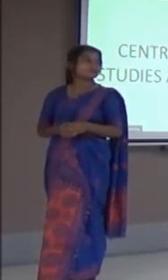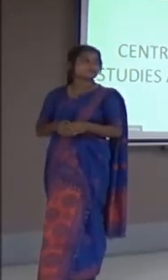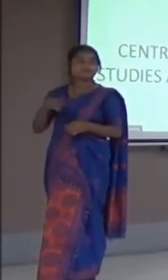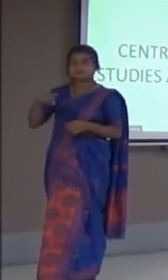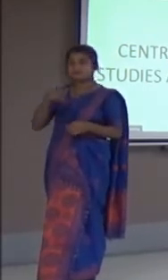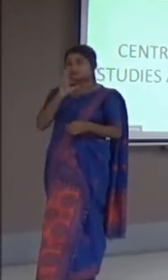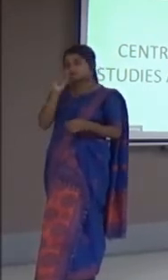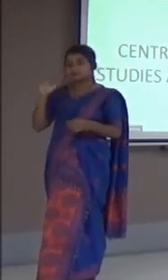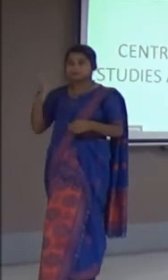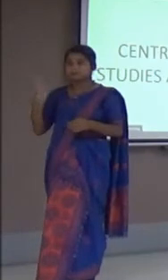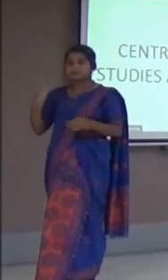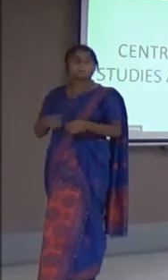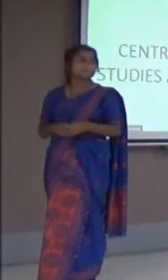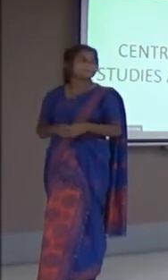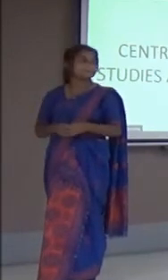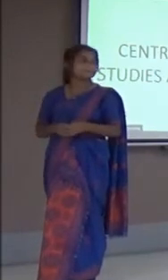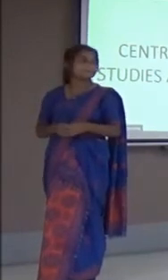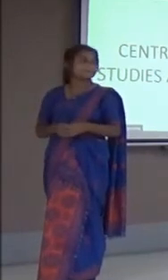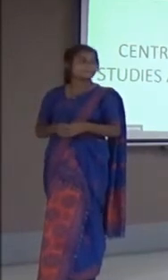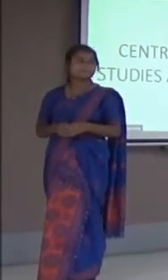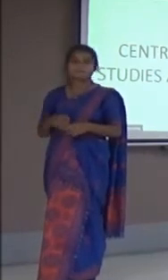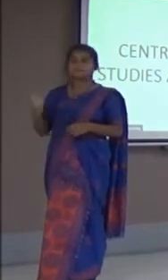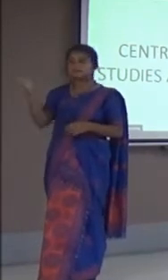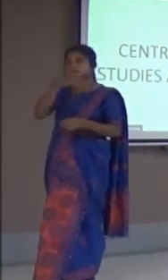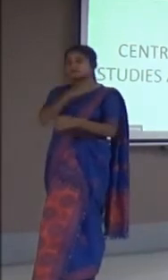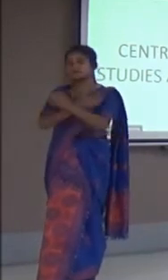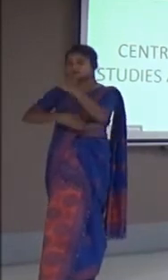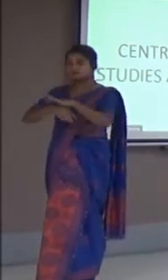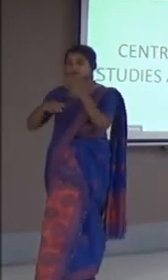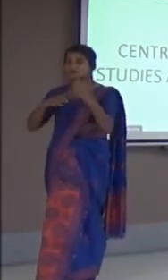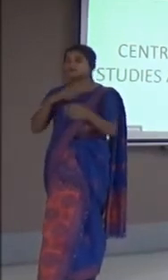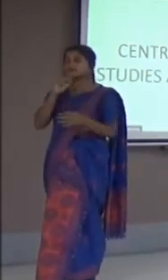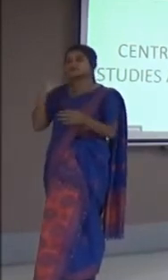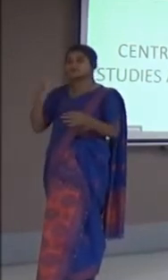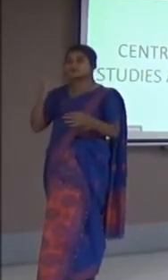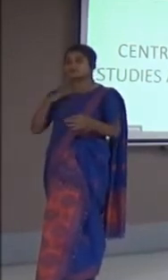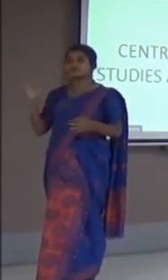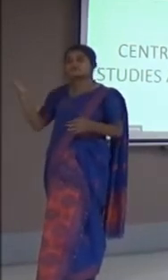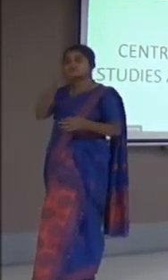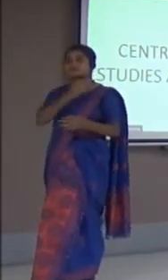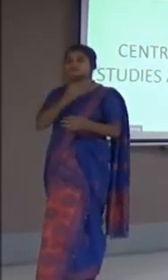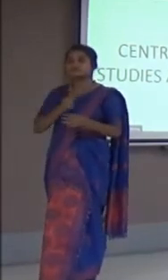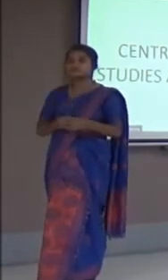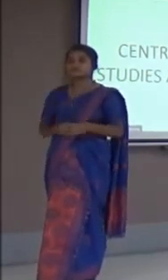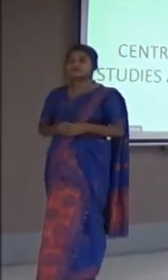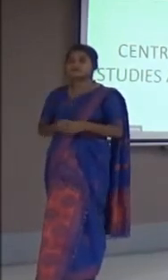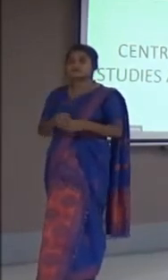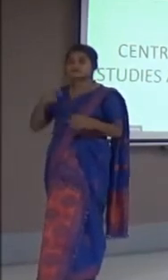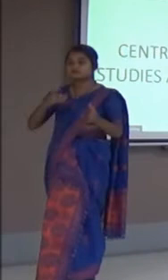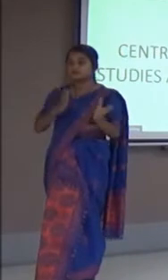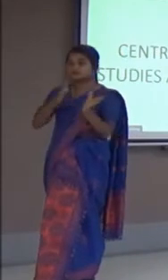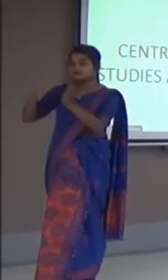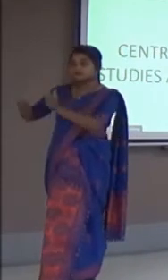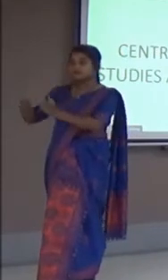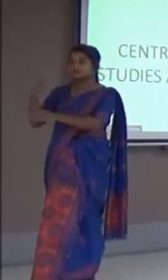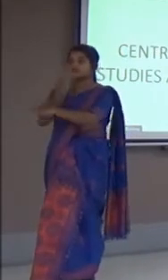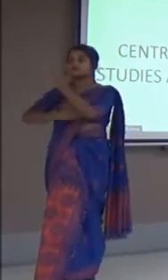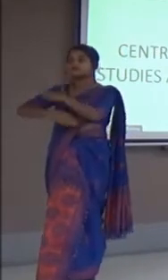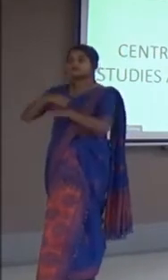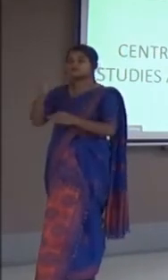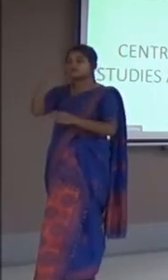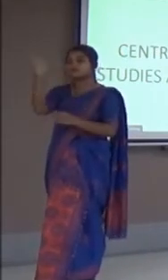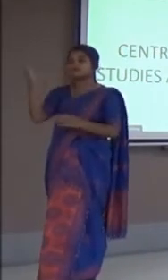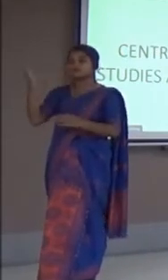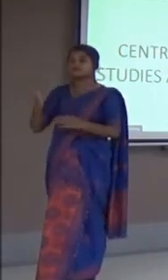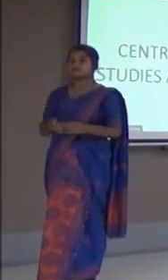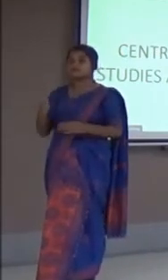Nothing about us without us. So we, the specially able people,